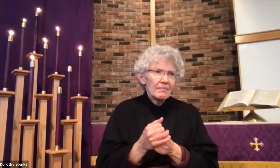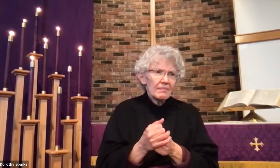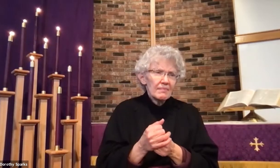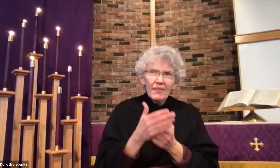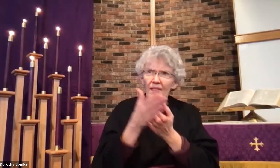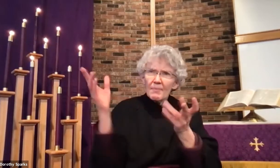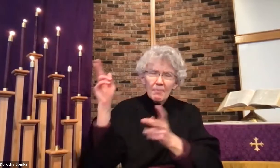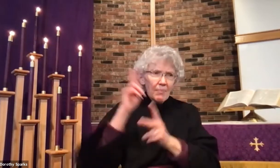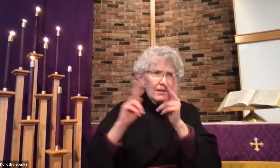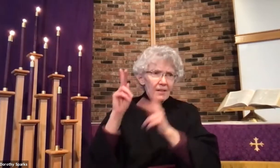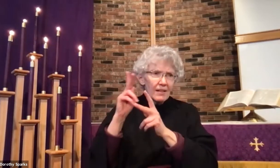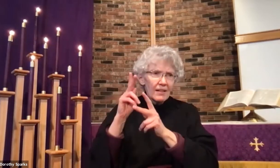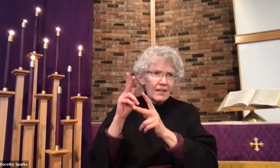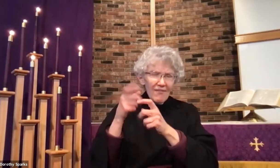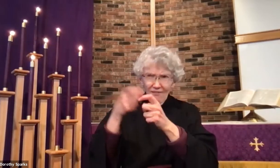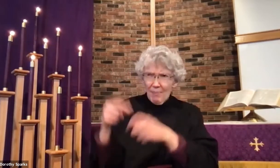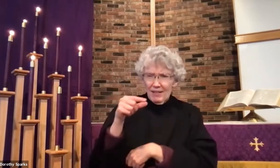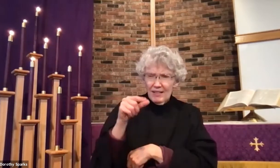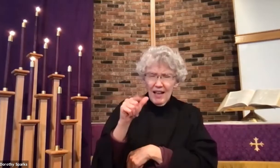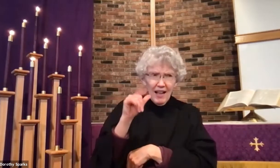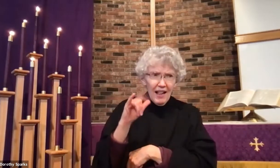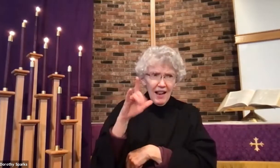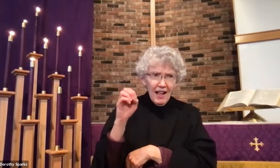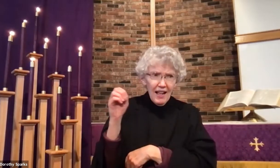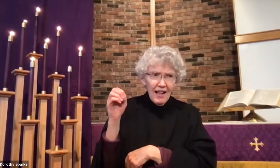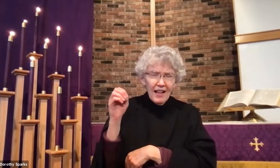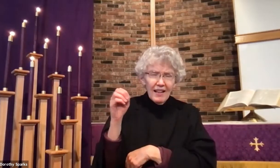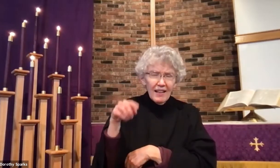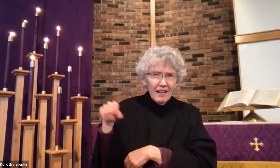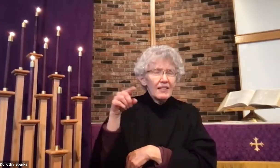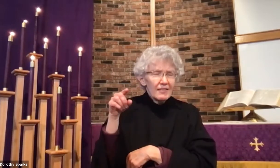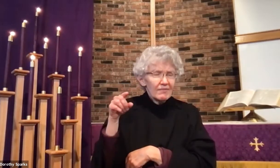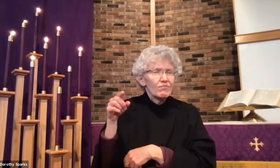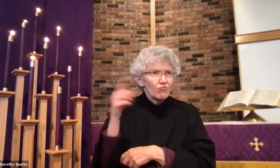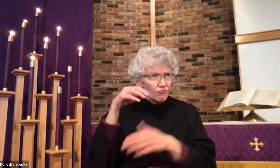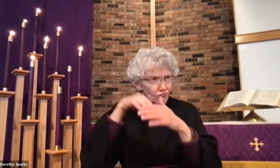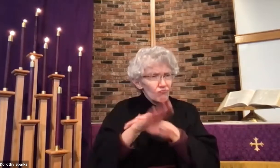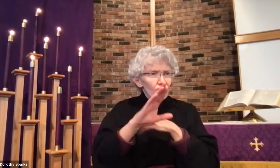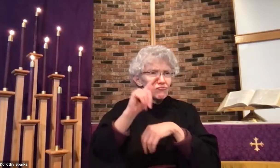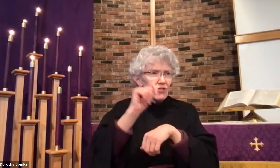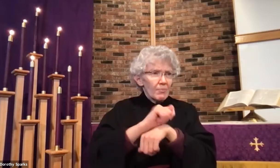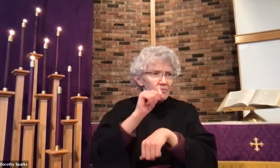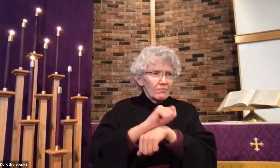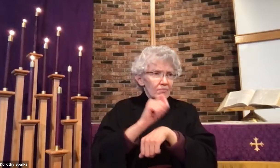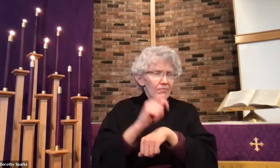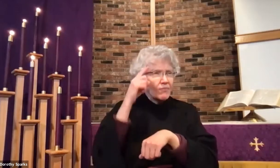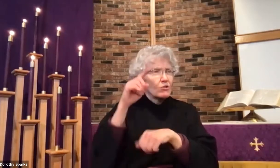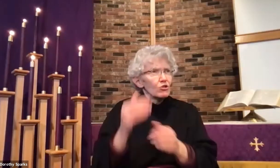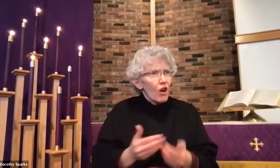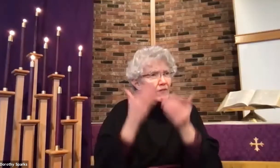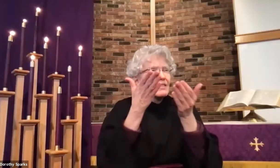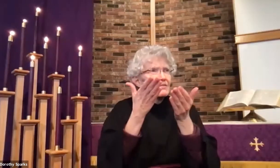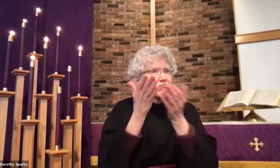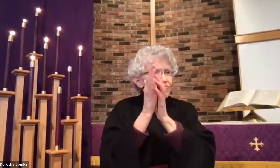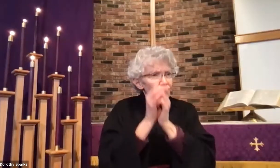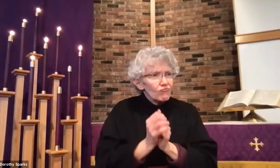Some people there with Jesus at the time told Jesus about what had happened to some worshipers